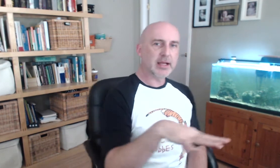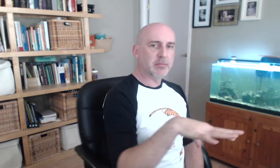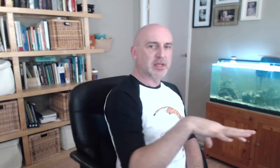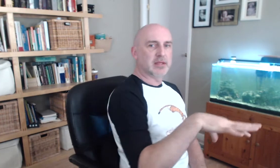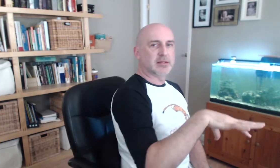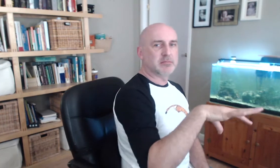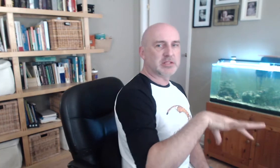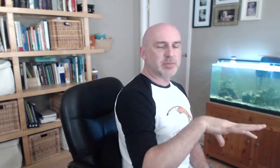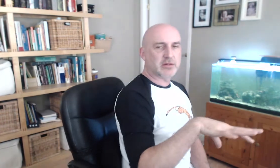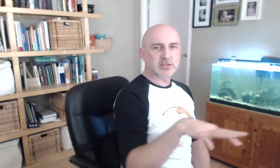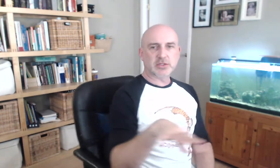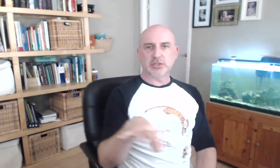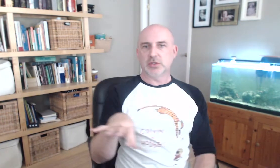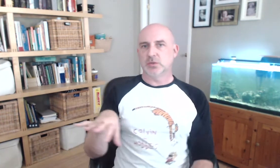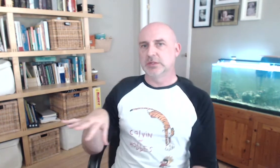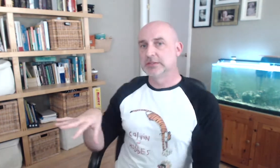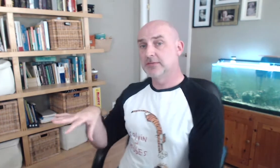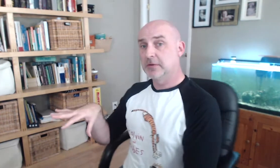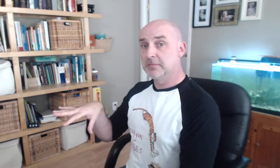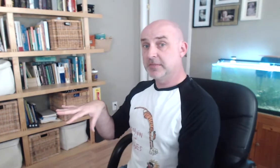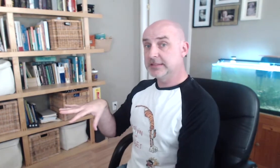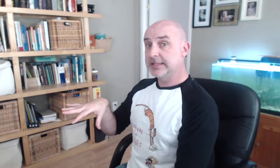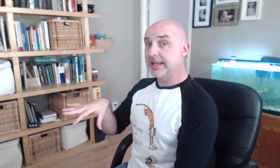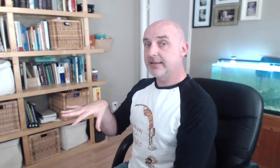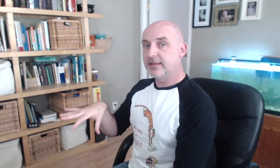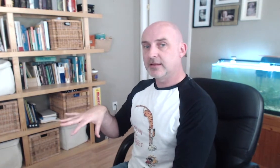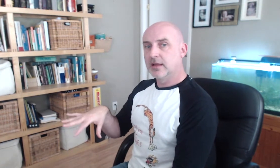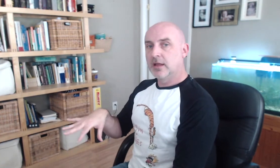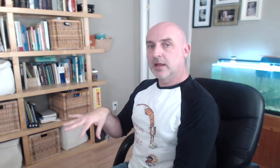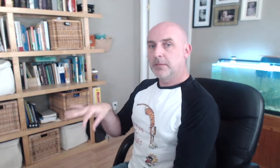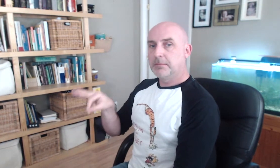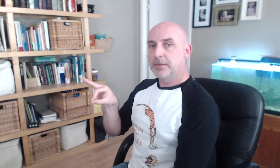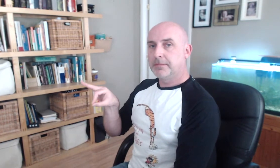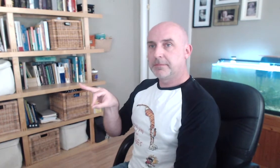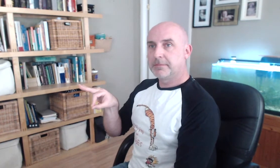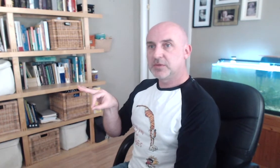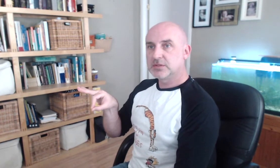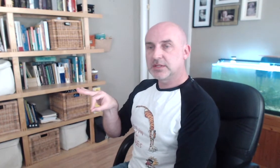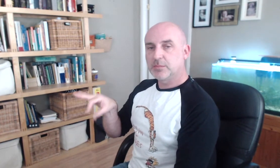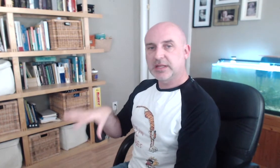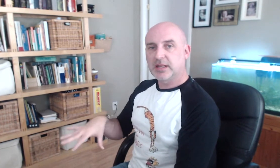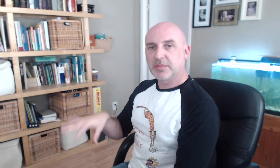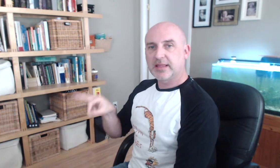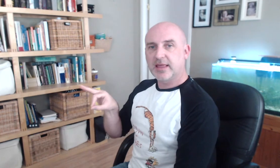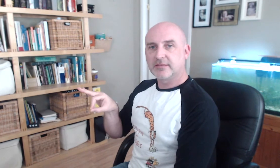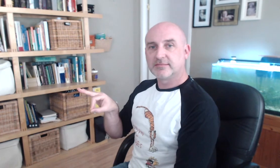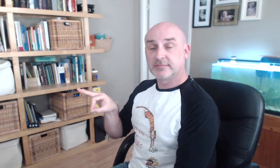up. Much better to show this from this side, I think. Boop. You're just going to pick it up like that.